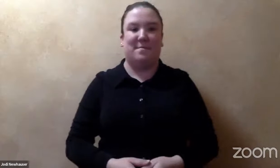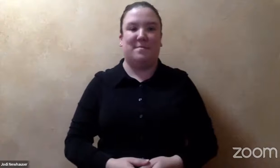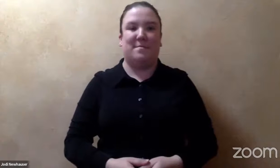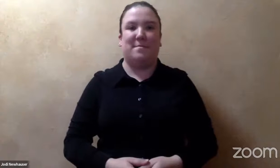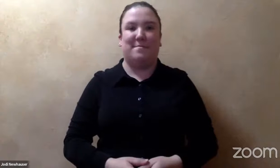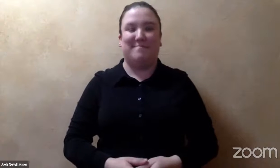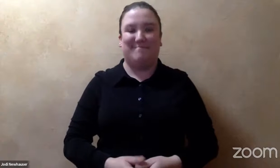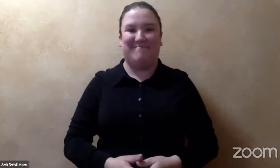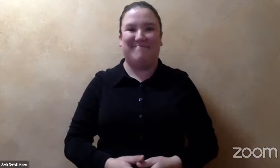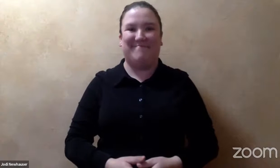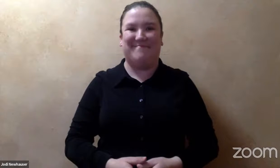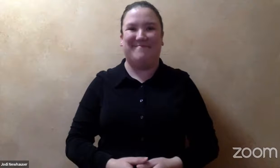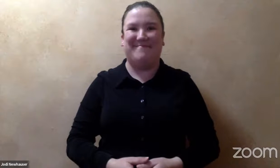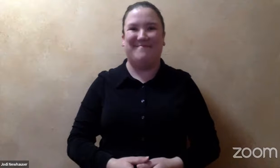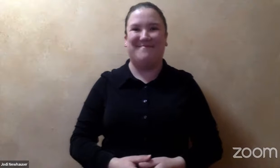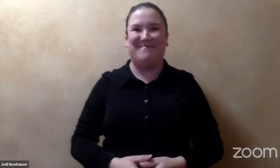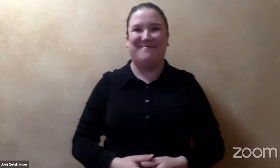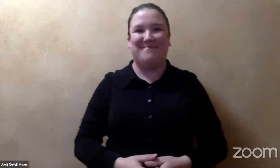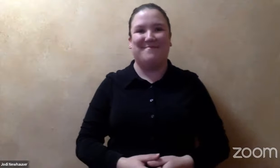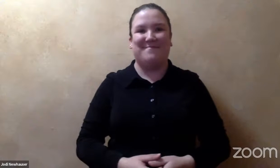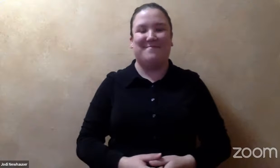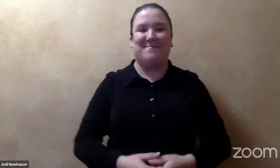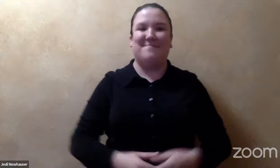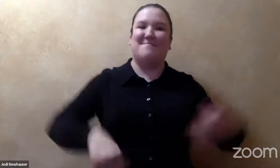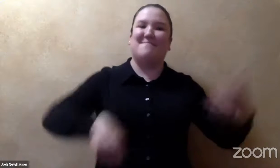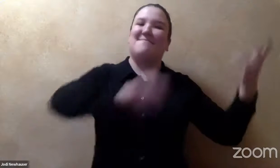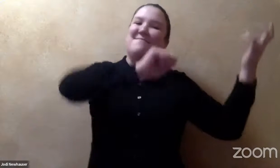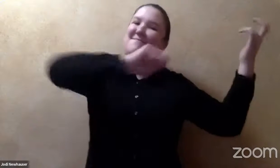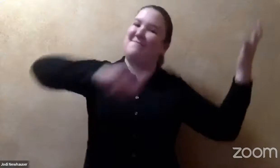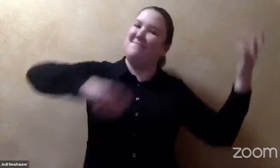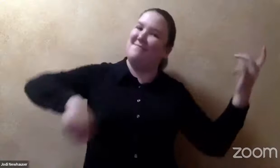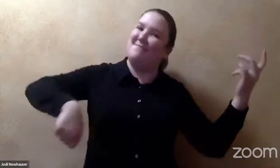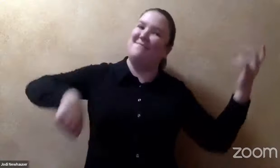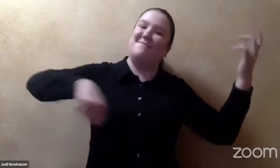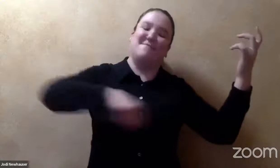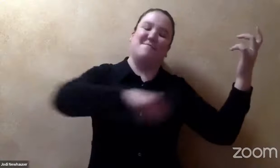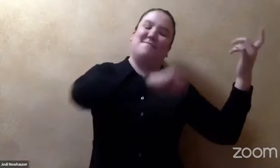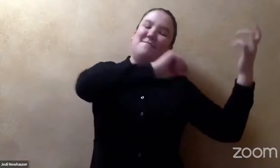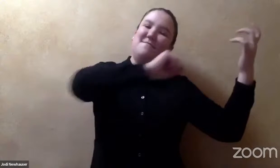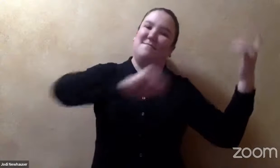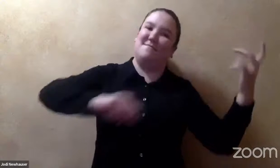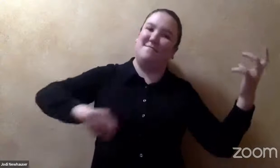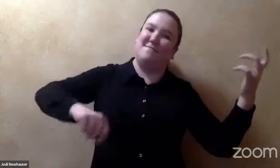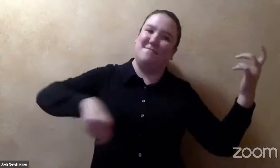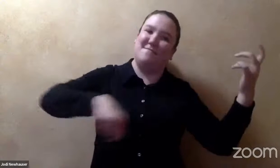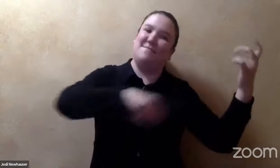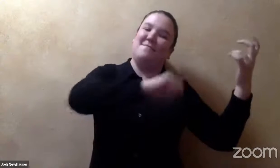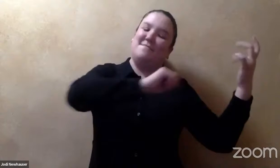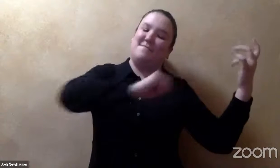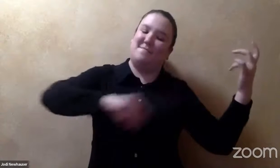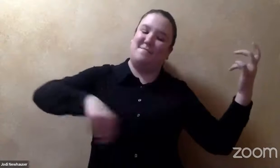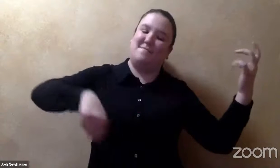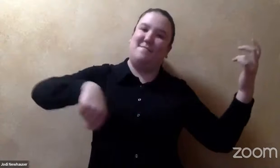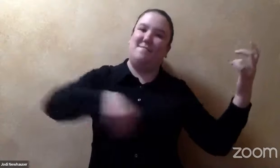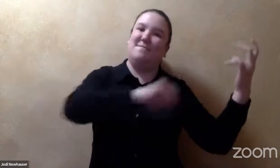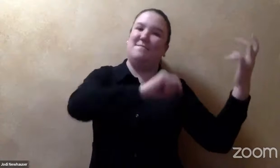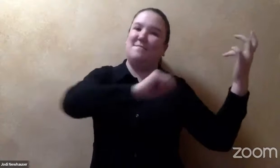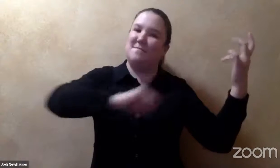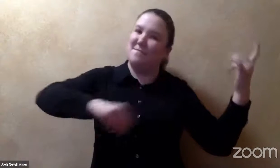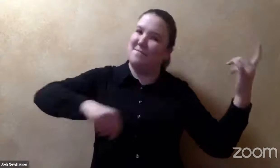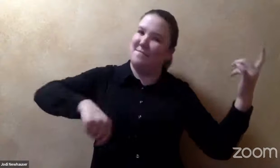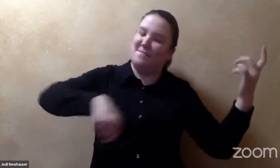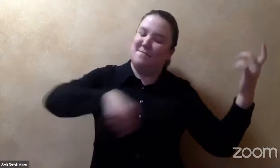people process what's happening and live into this holiday season, both acknowledging the hardships that everyone is going through,